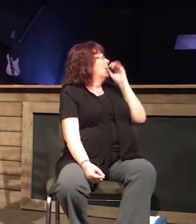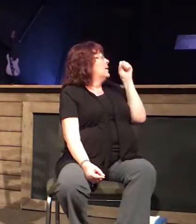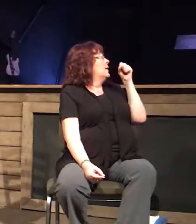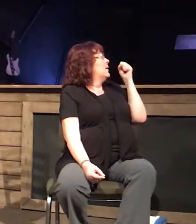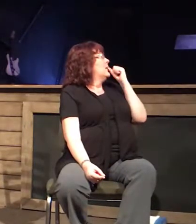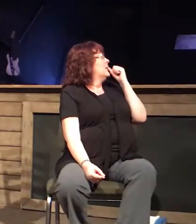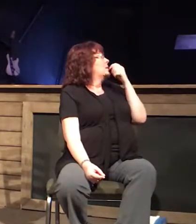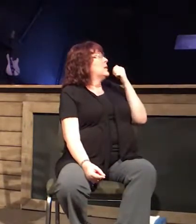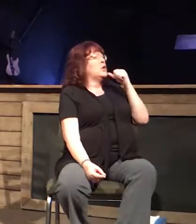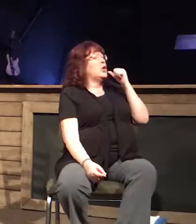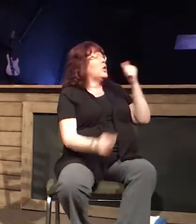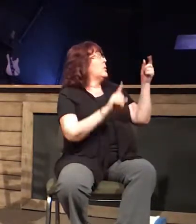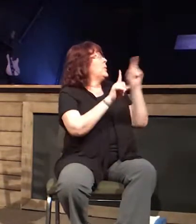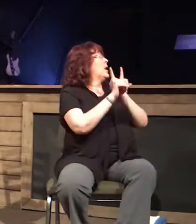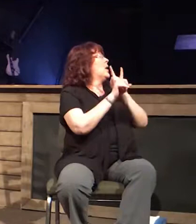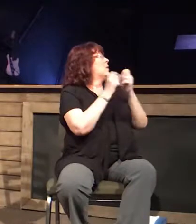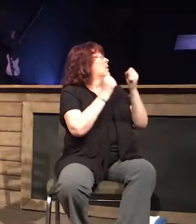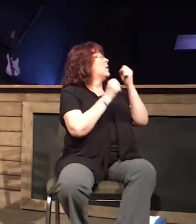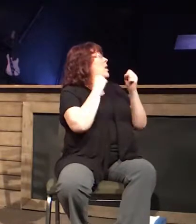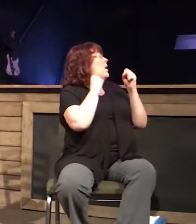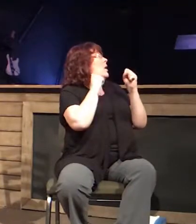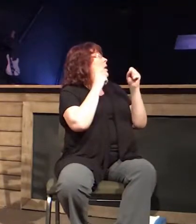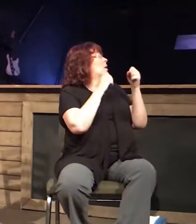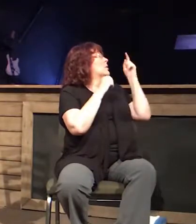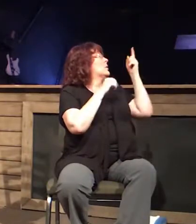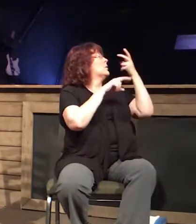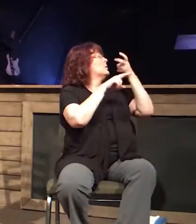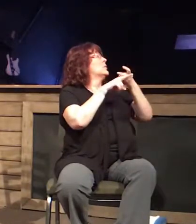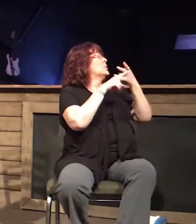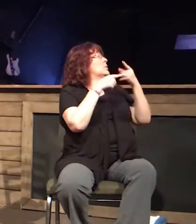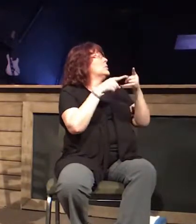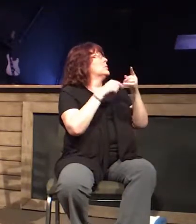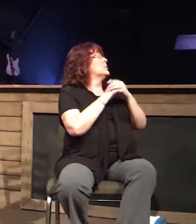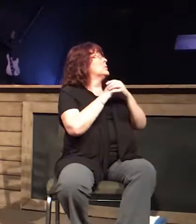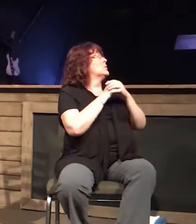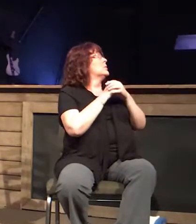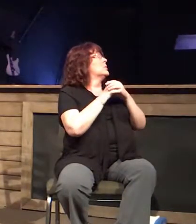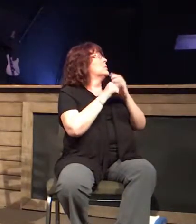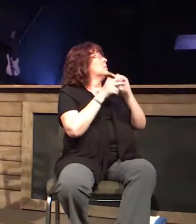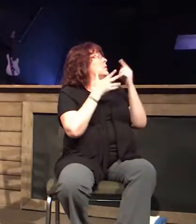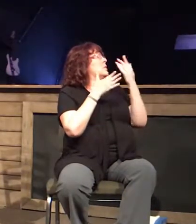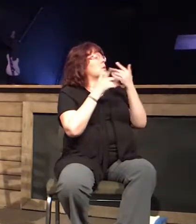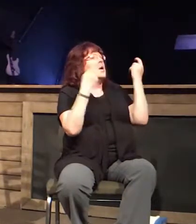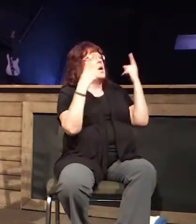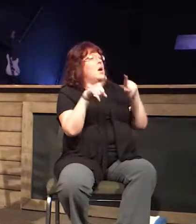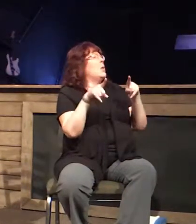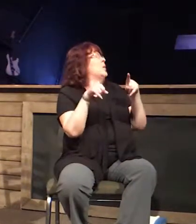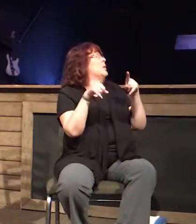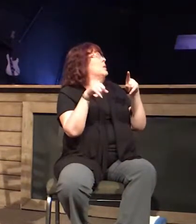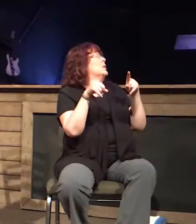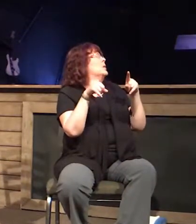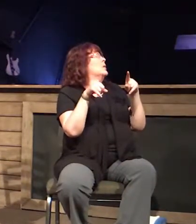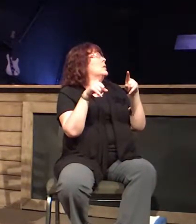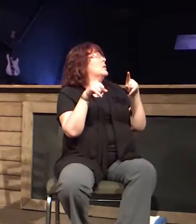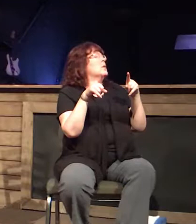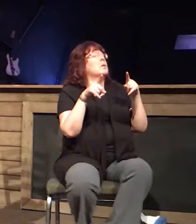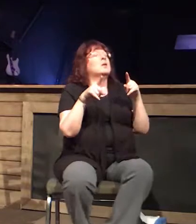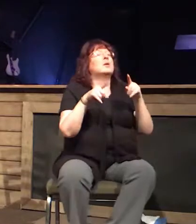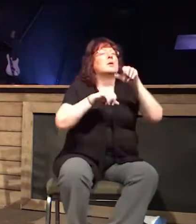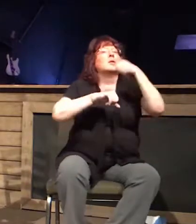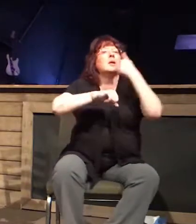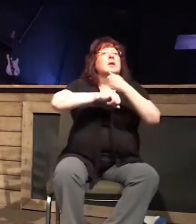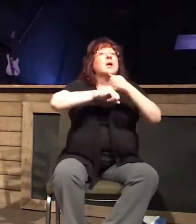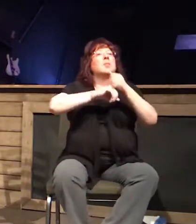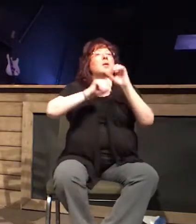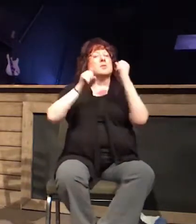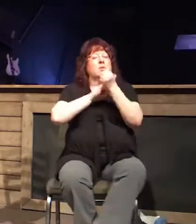yeah. And you see the girl behind them in the car. That she was laying on the hood of the car during the reenactment. And then something happened. And then they staged the